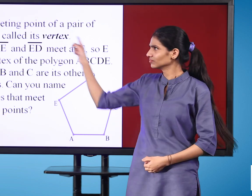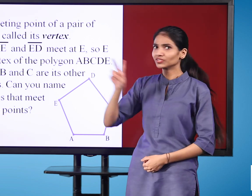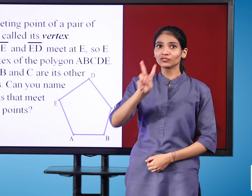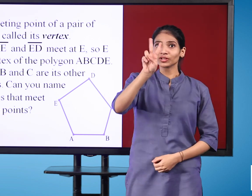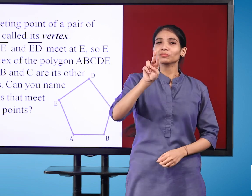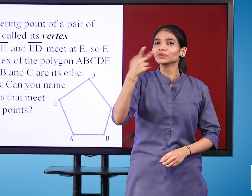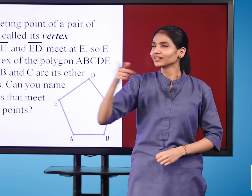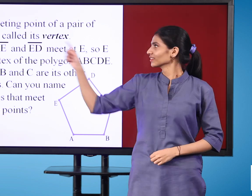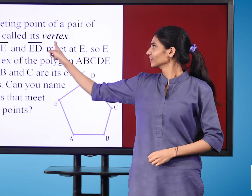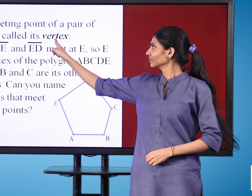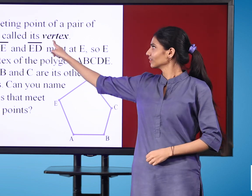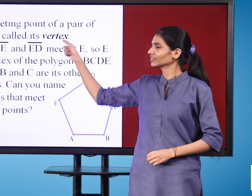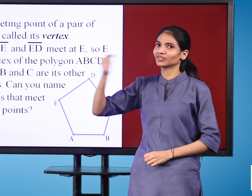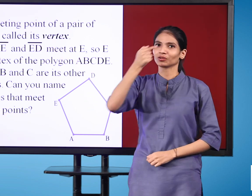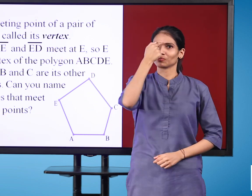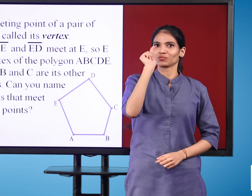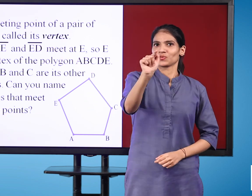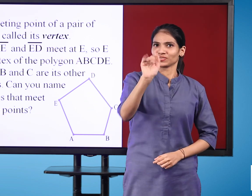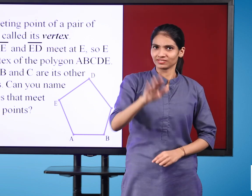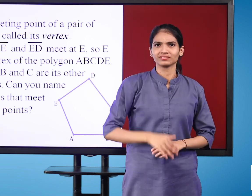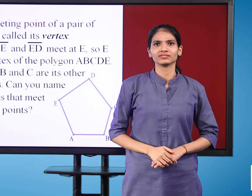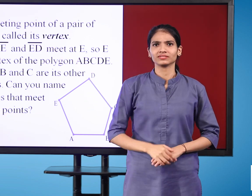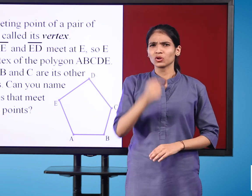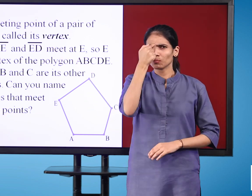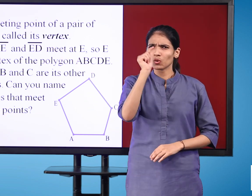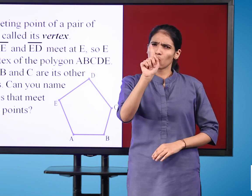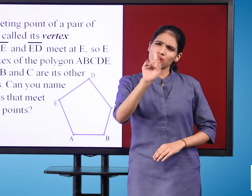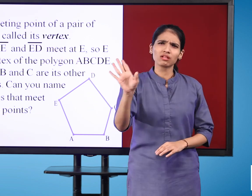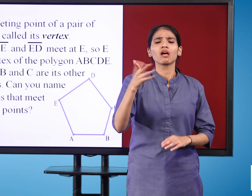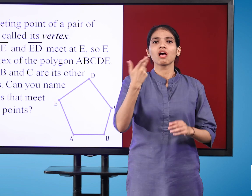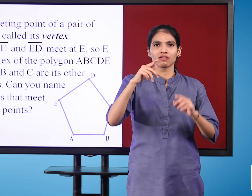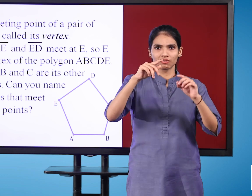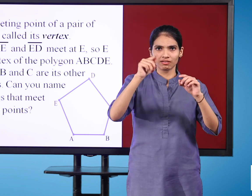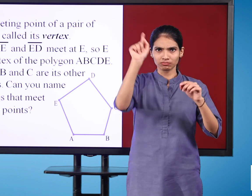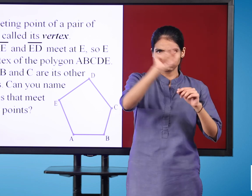The meeting point of a pair of sides is called its vertex.